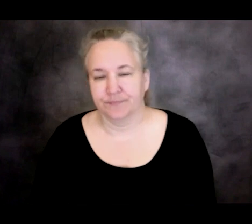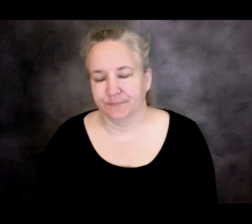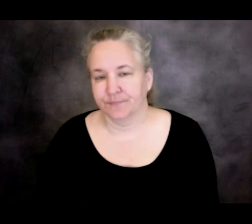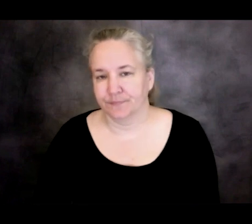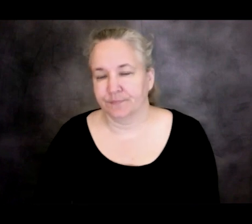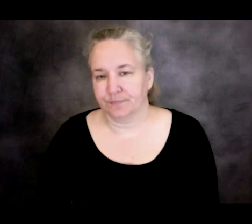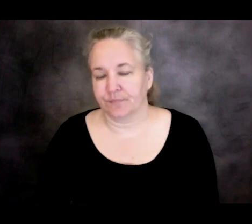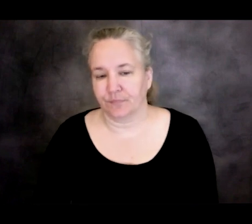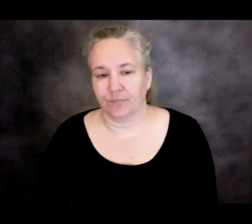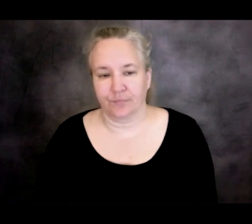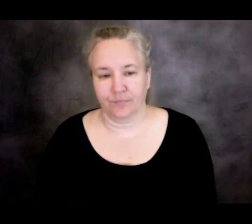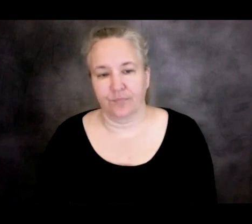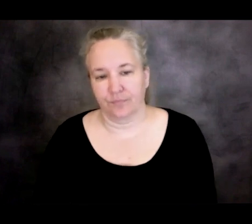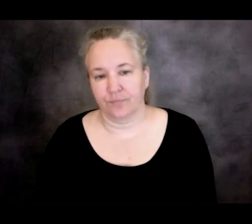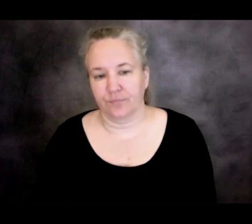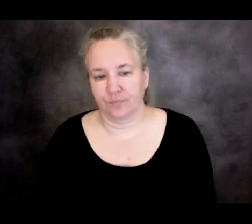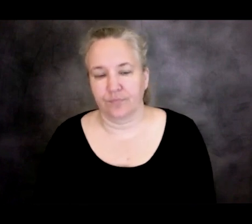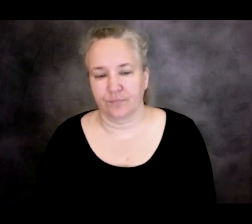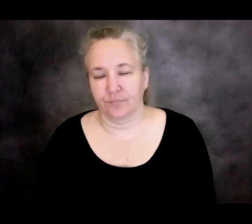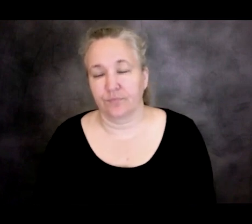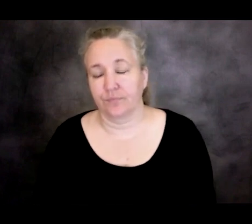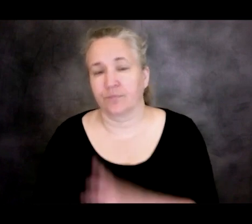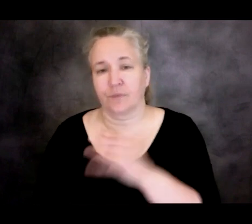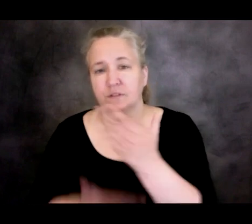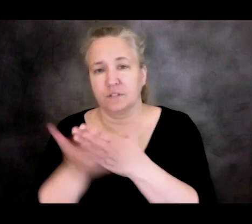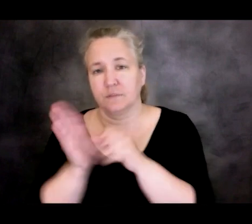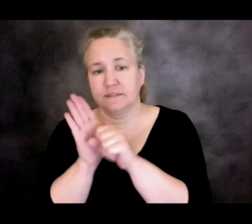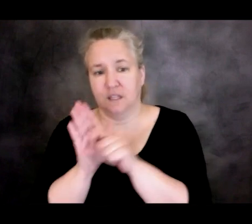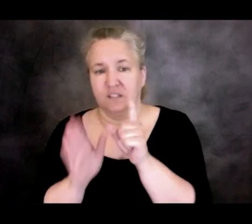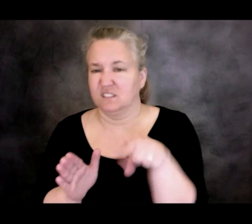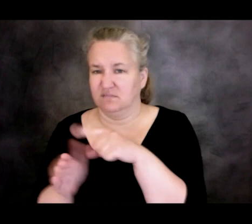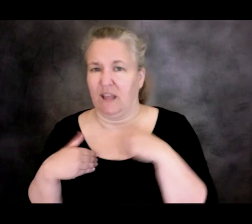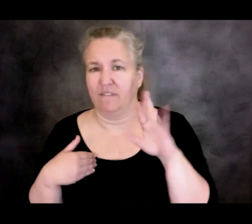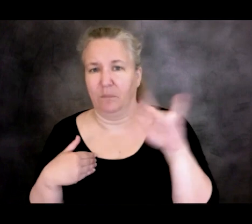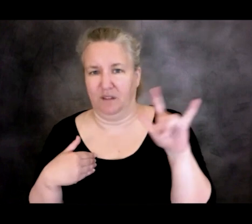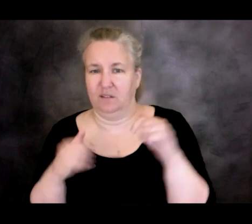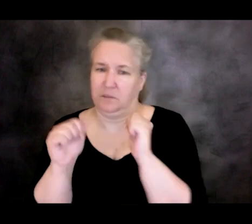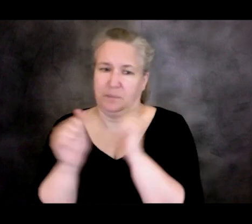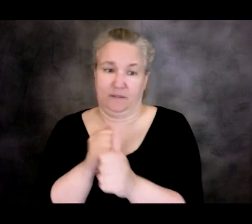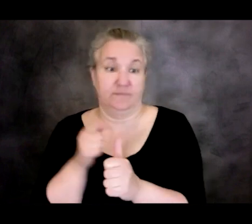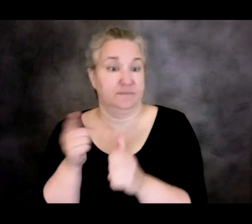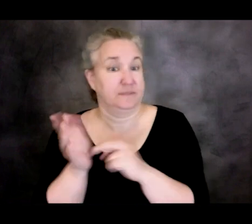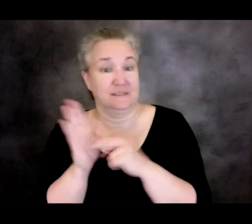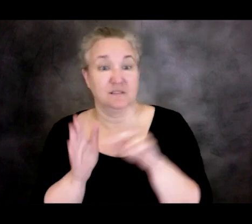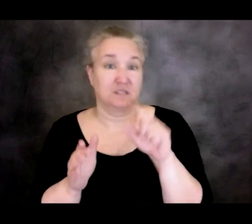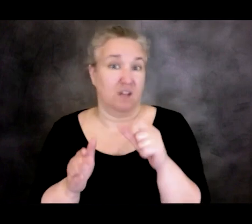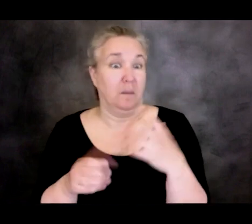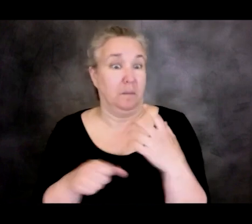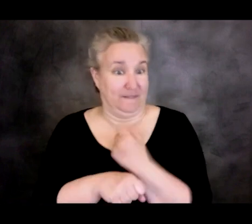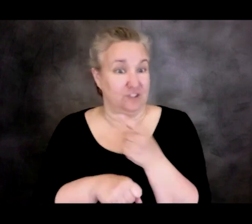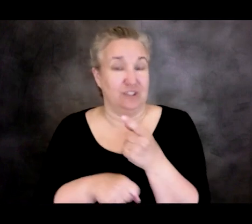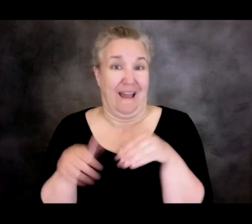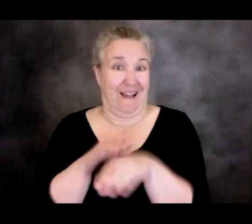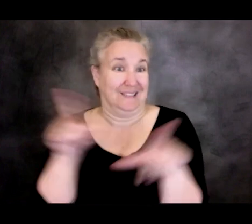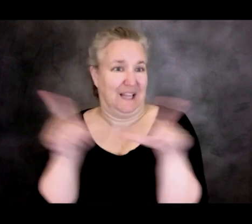occupational licensing requirements. And some states have passed bills permitting DACA beneficiaries to access these licenses,